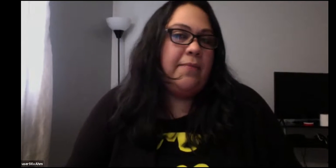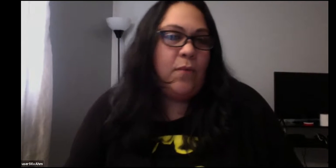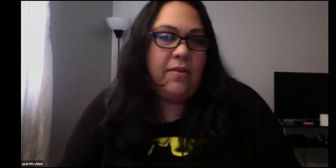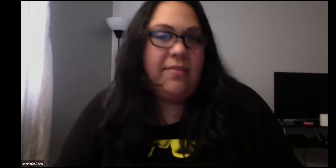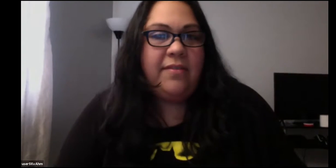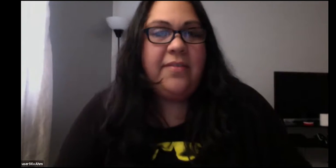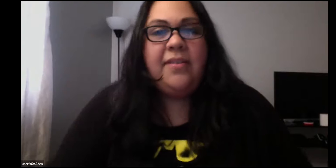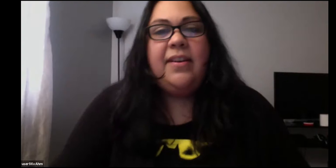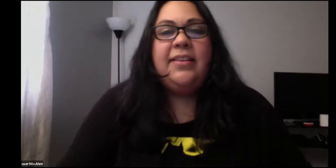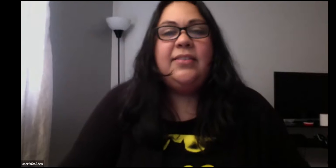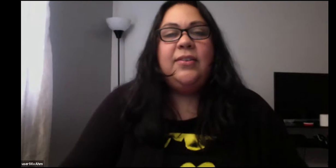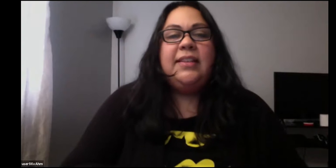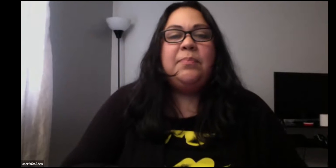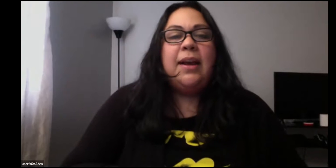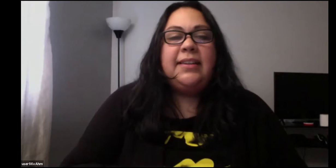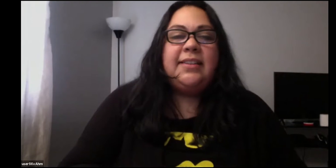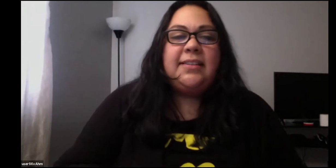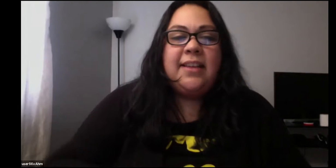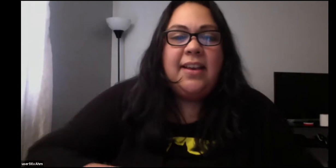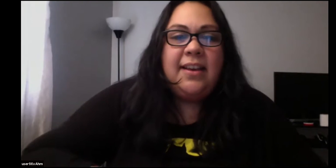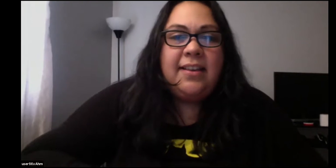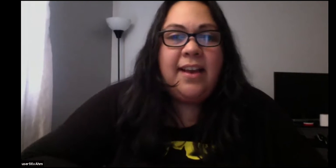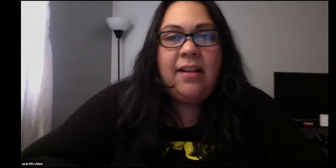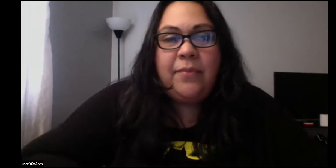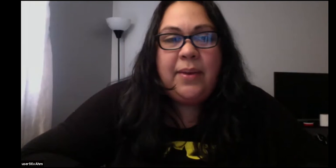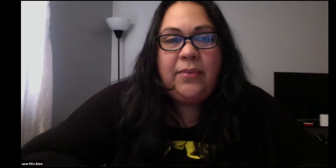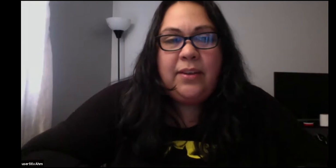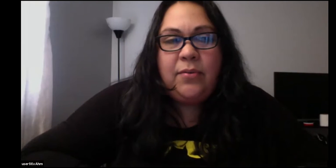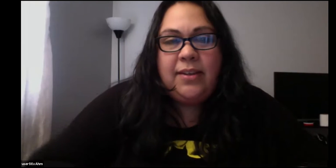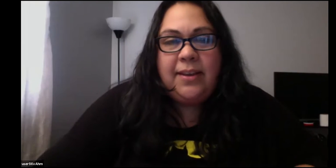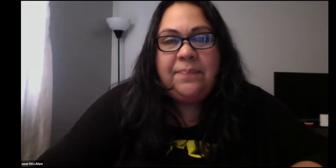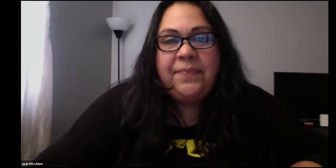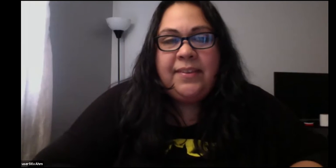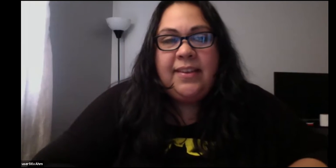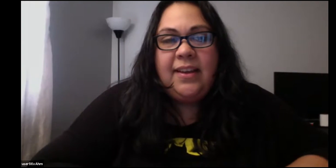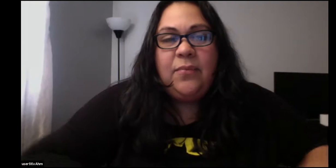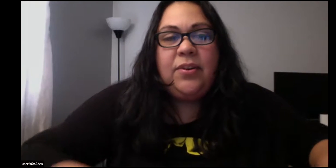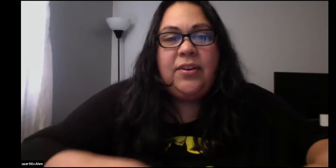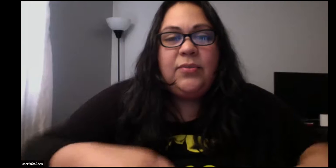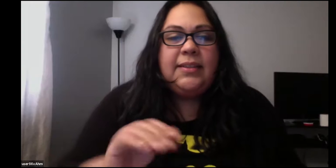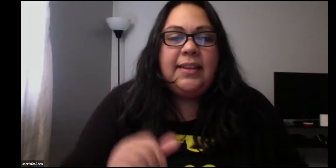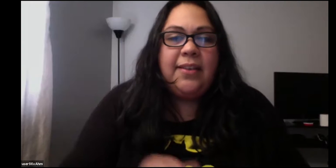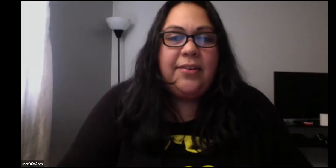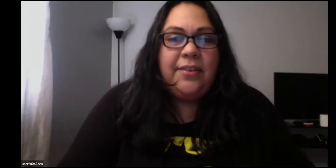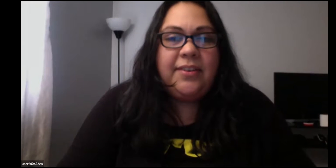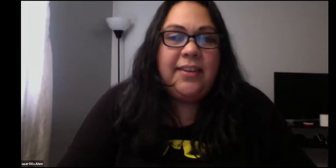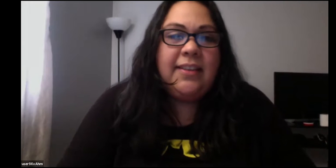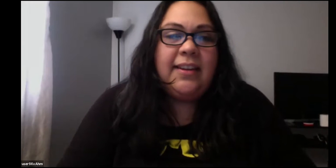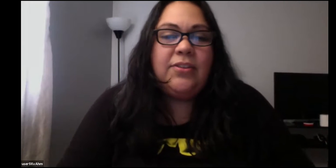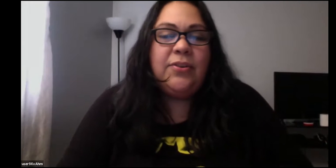before. All right, so let's practice the alphabet really quickly. We're gonna do it together, and then I'll show you